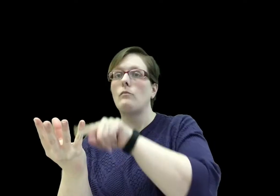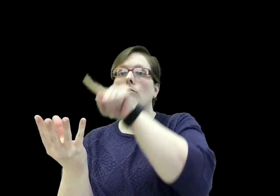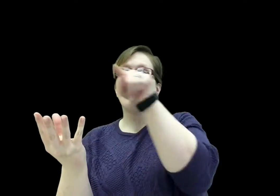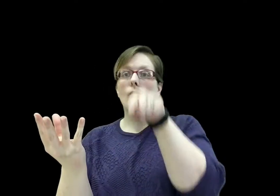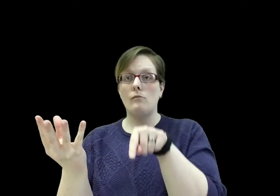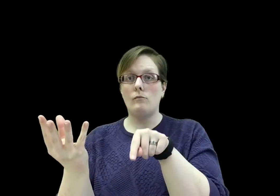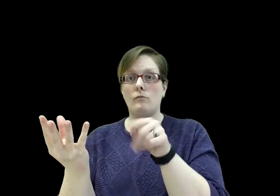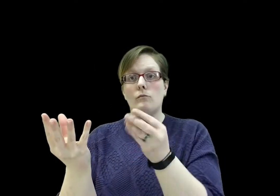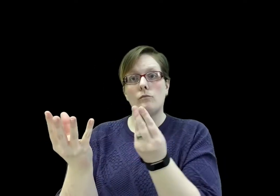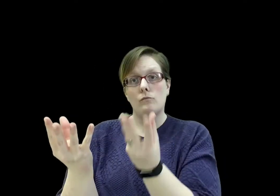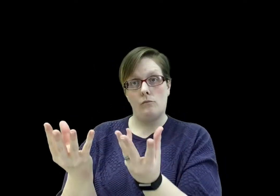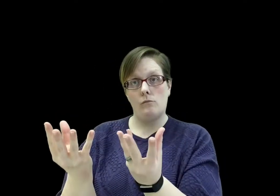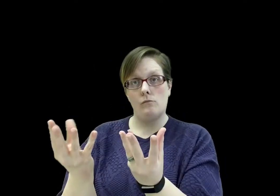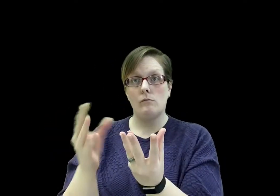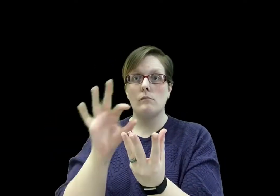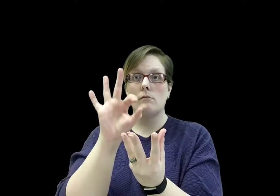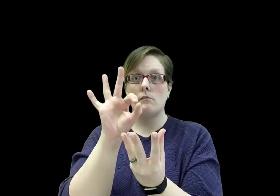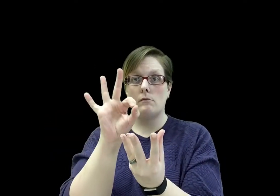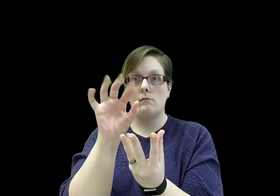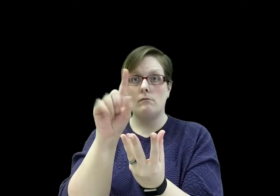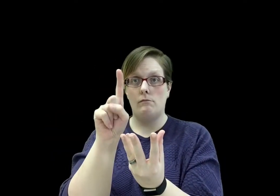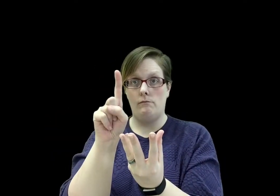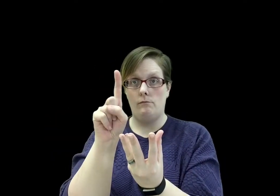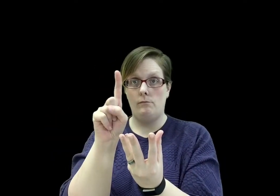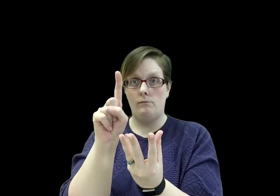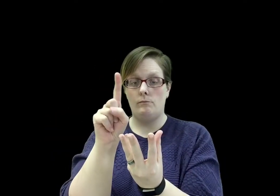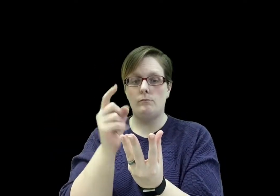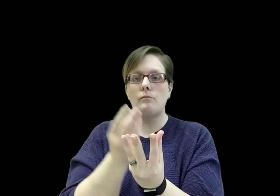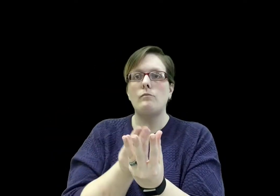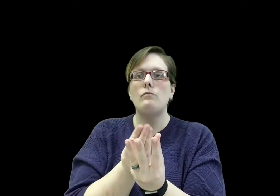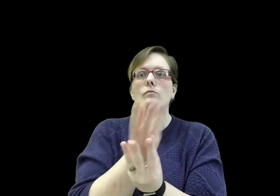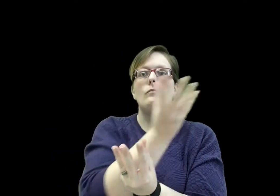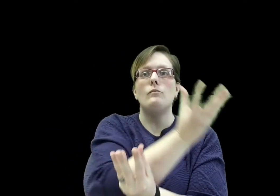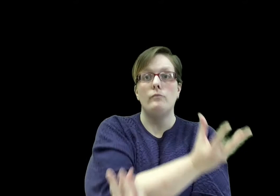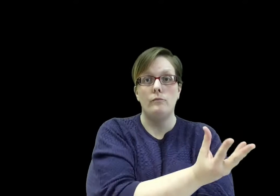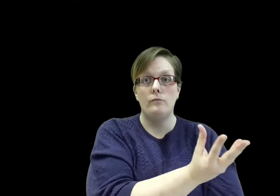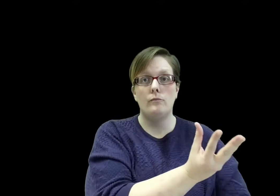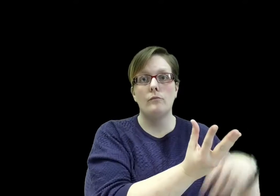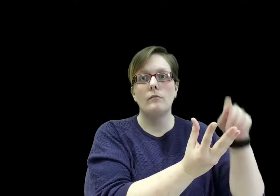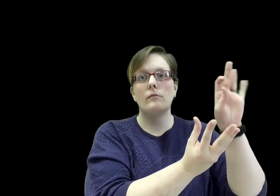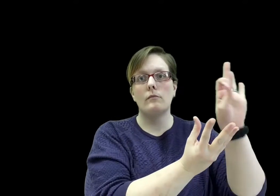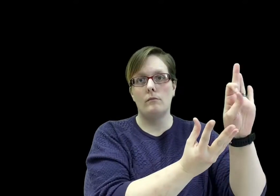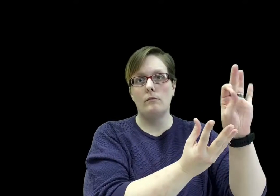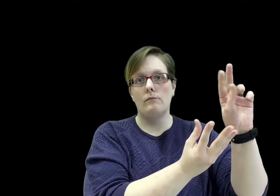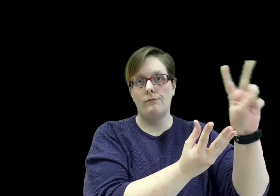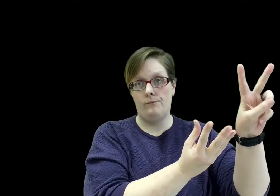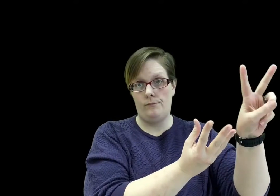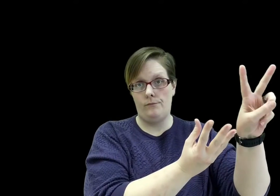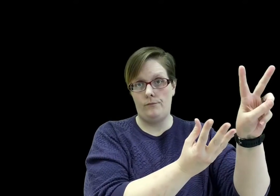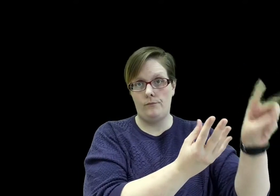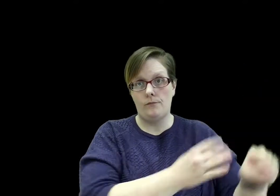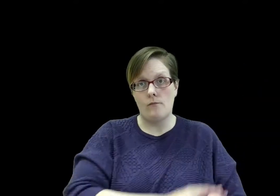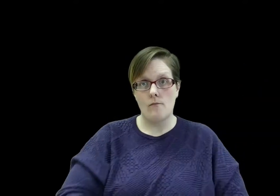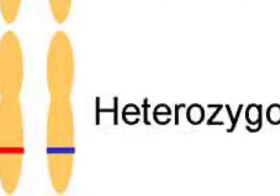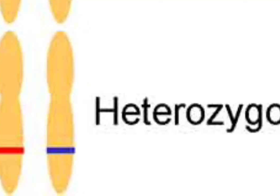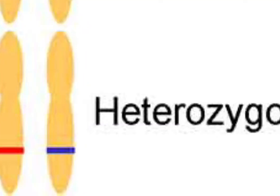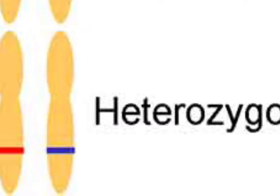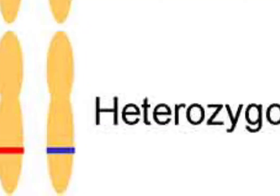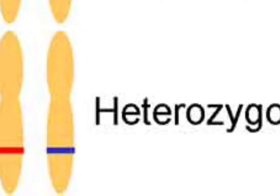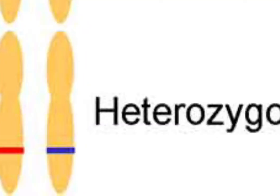P1. They then create F1, or the first filial, who then creates F2, the second